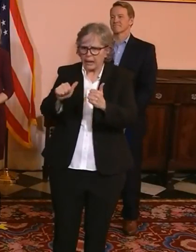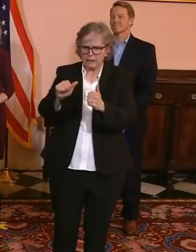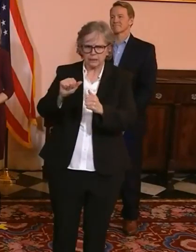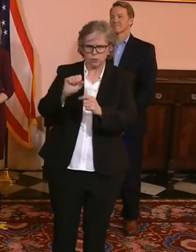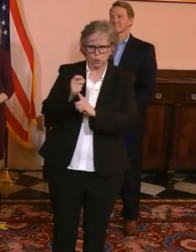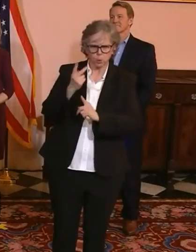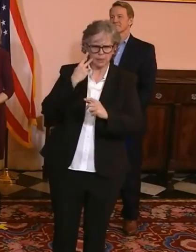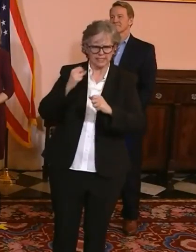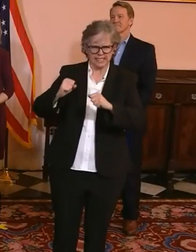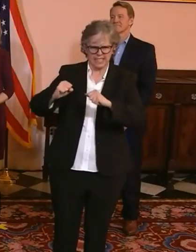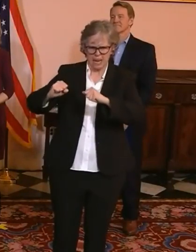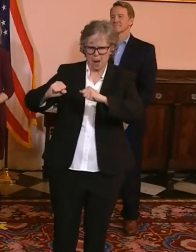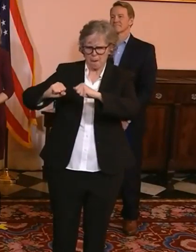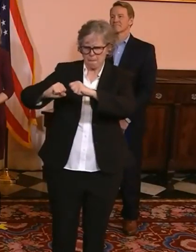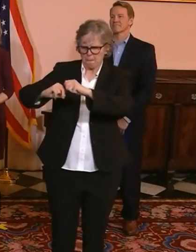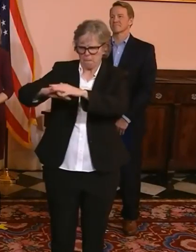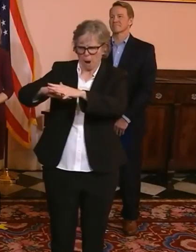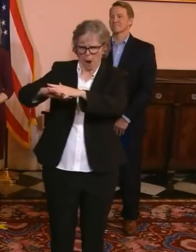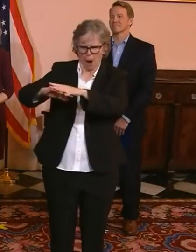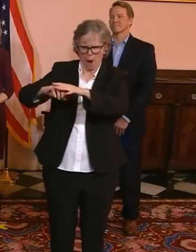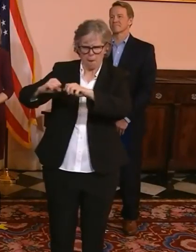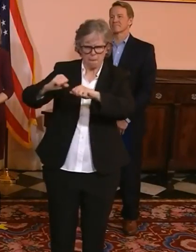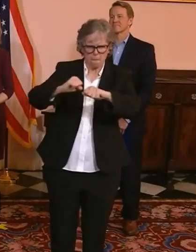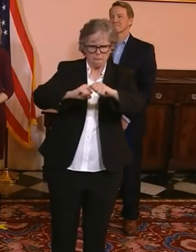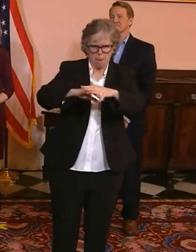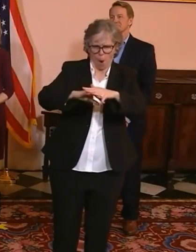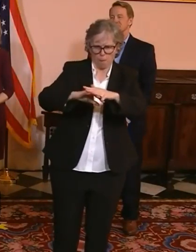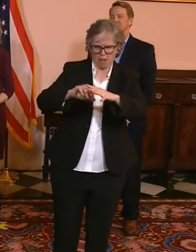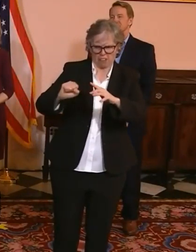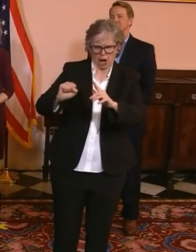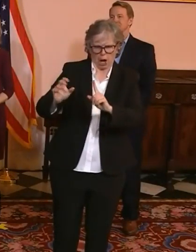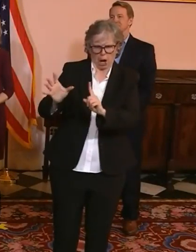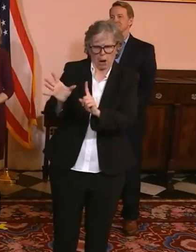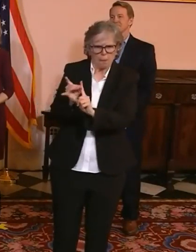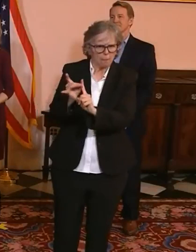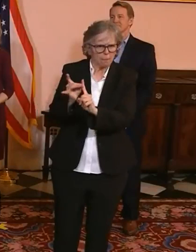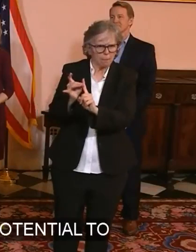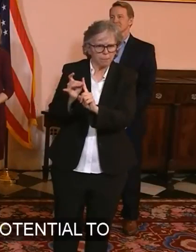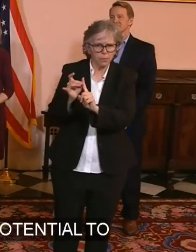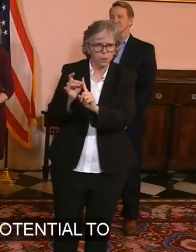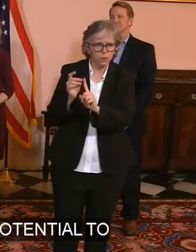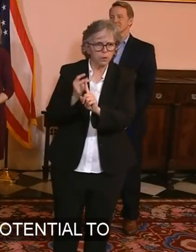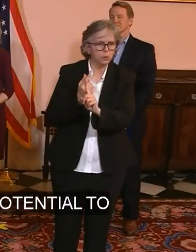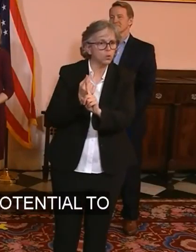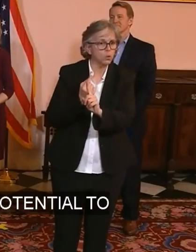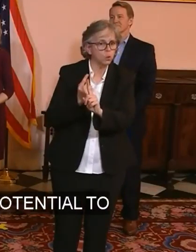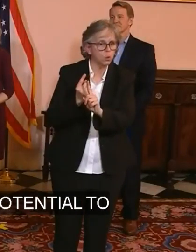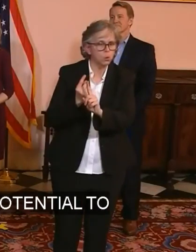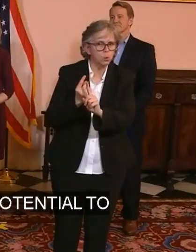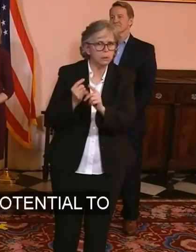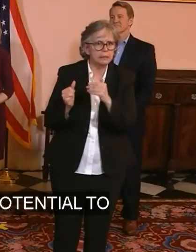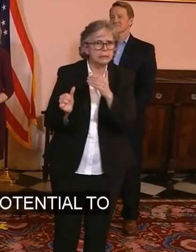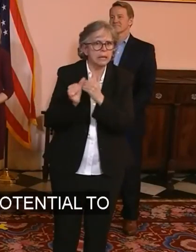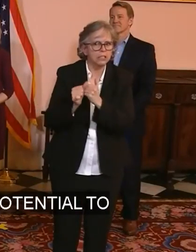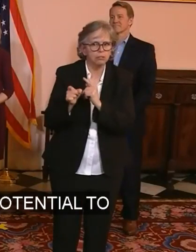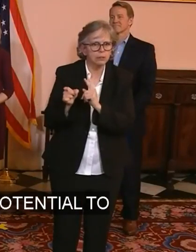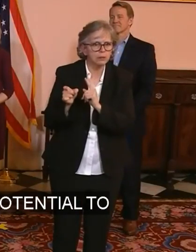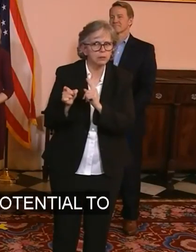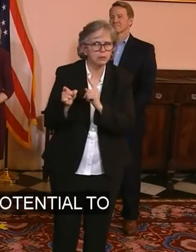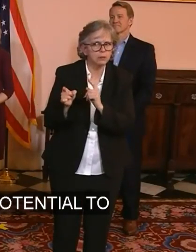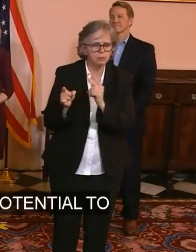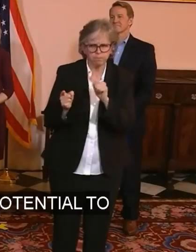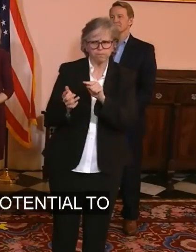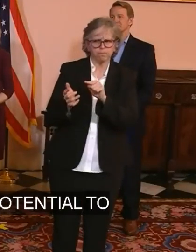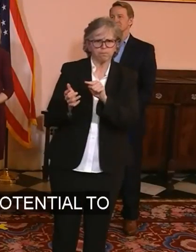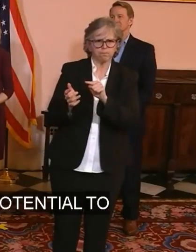spread or to obtain this virus, that is very, very dangerous. This virus